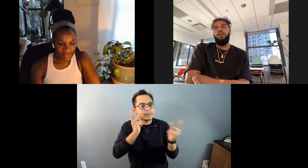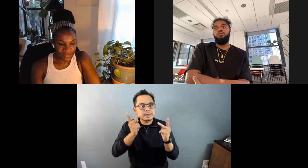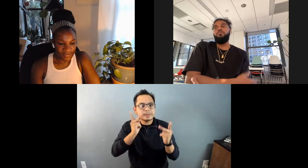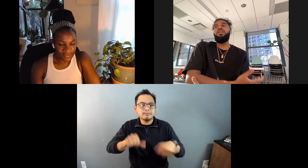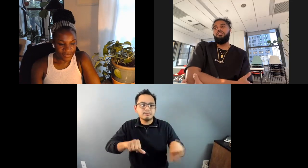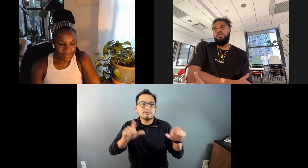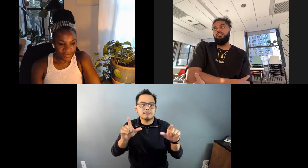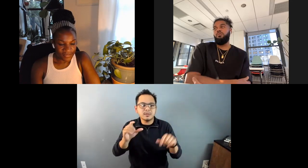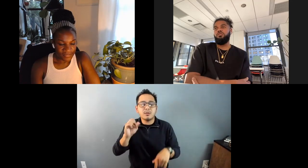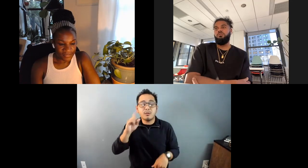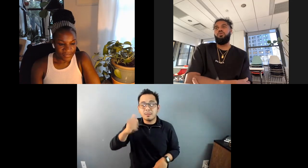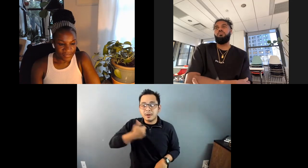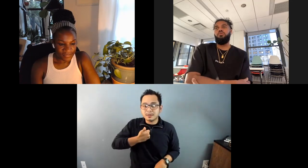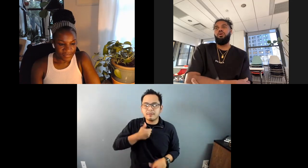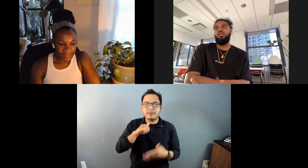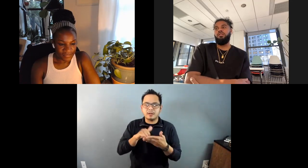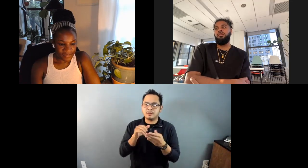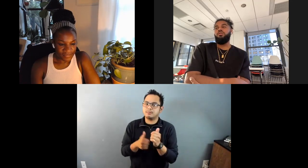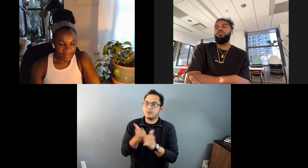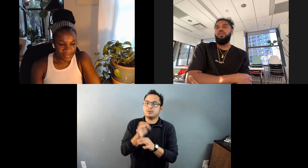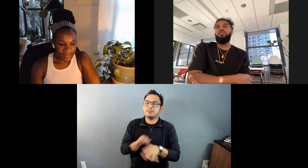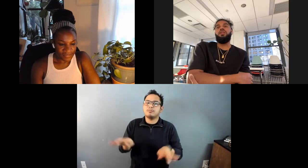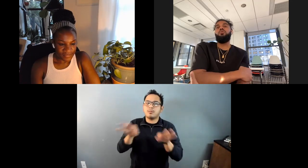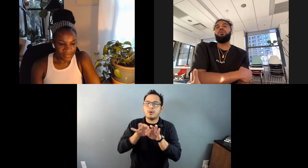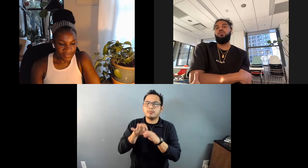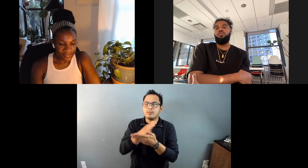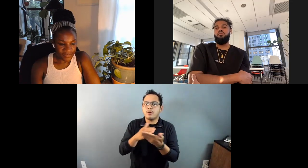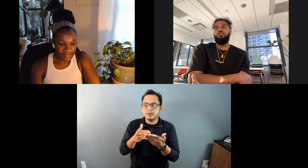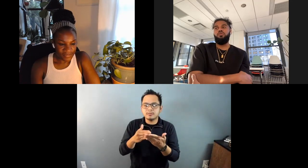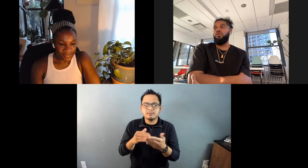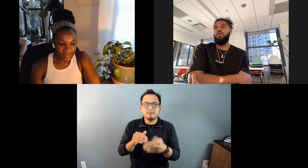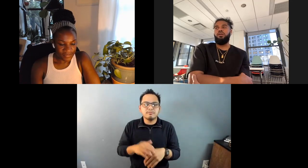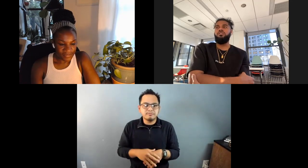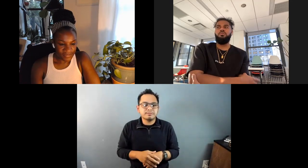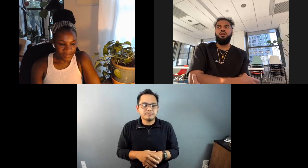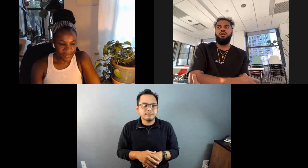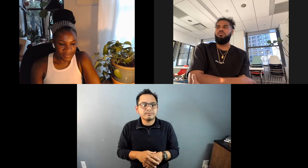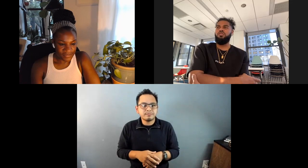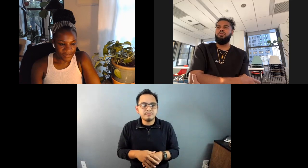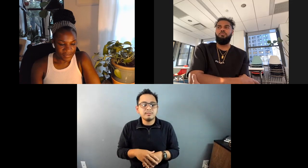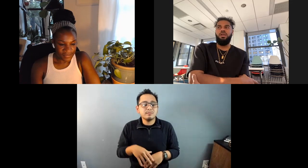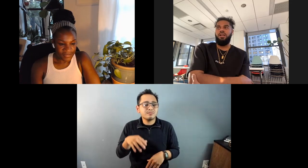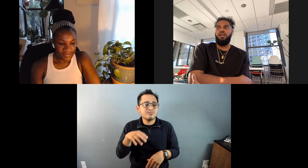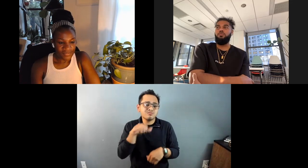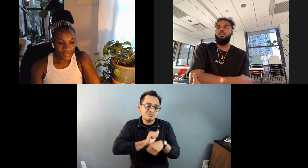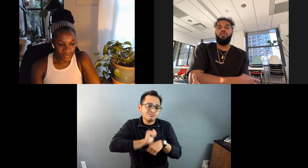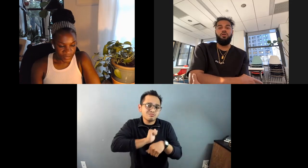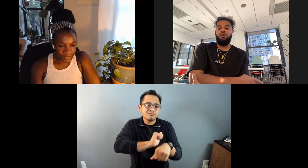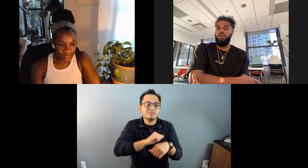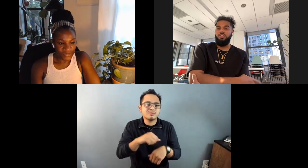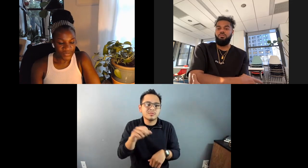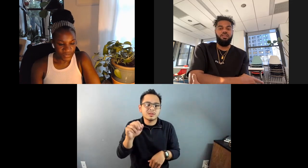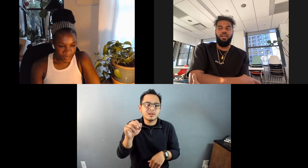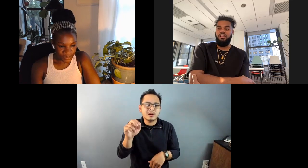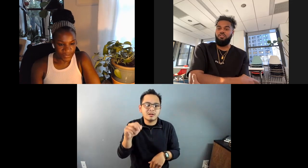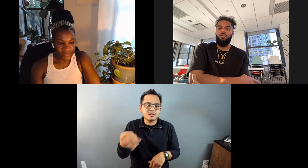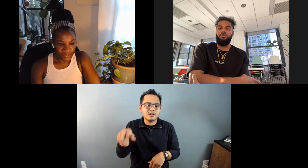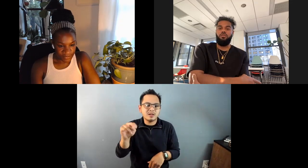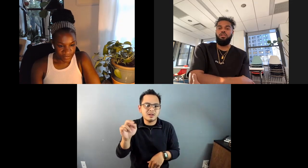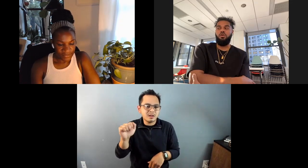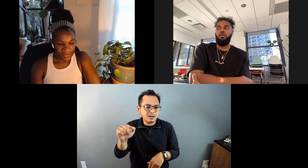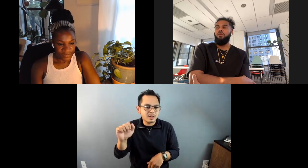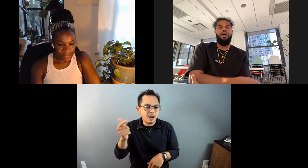where like identities and cultures kind of like overlap. I guess the more I learned about like you know, just its origins and then